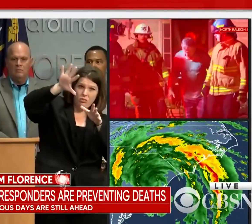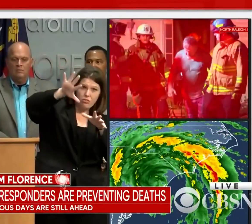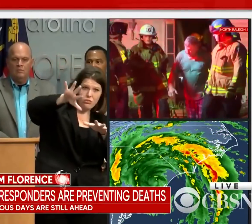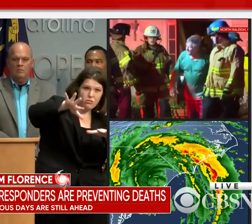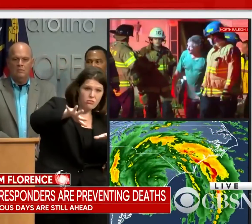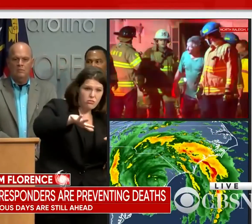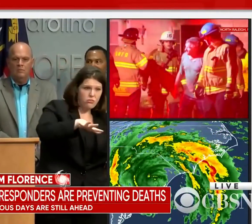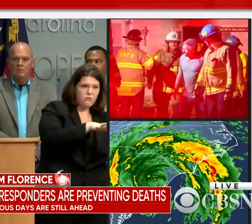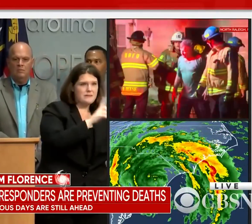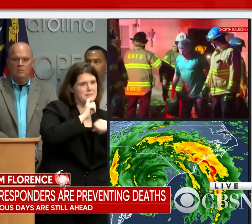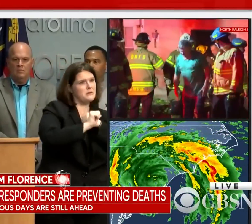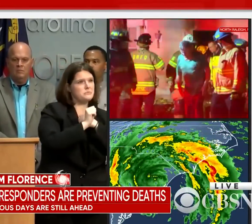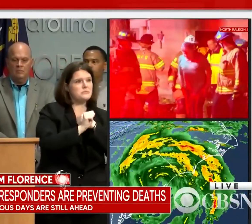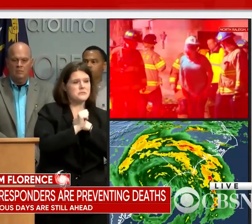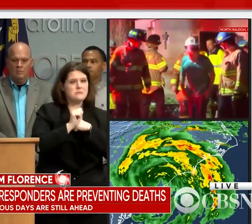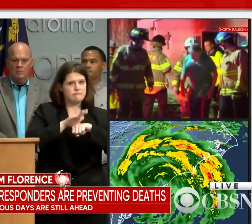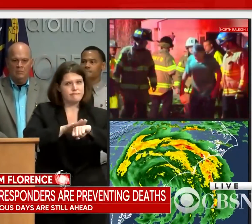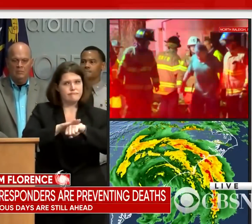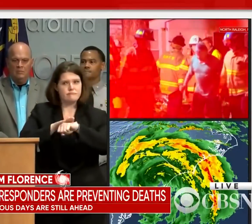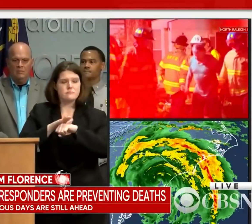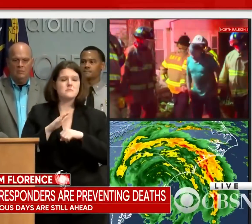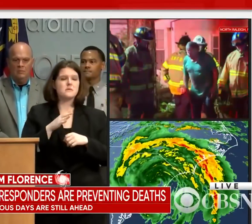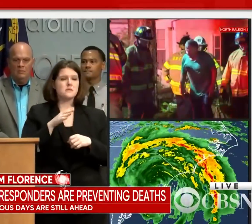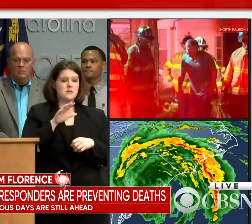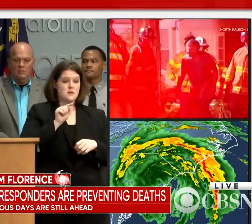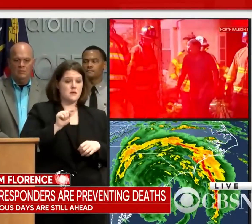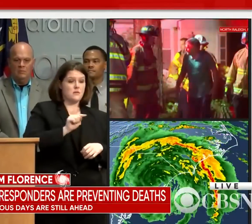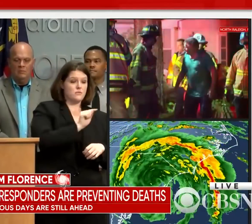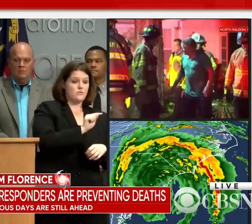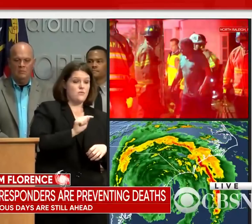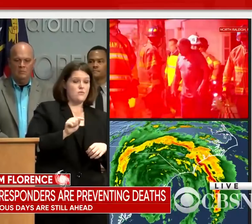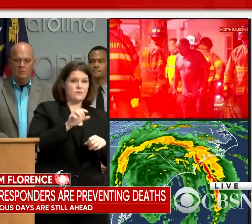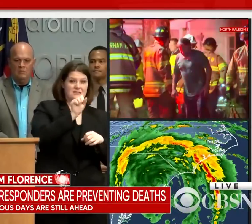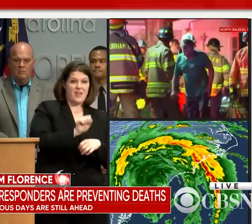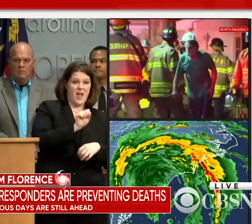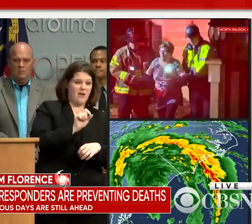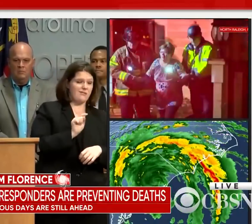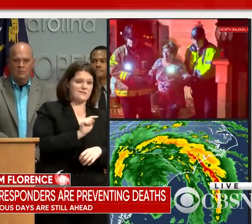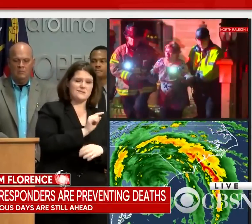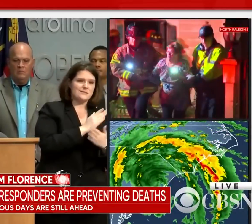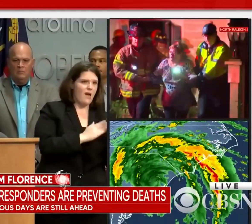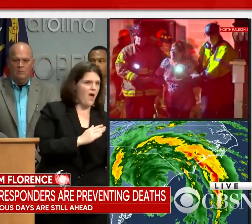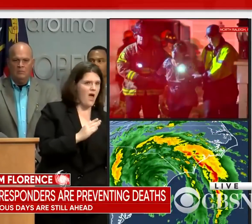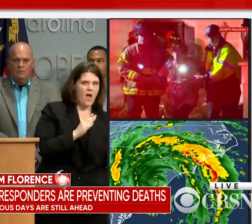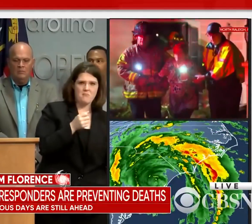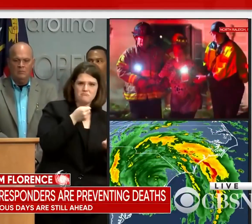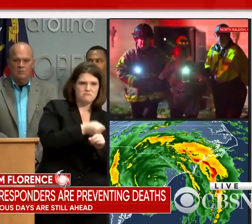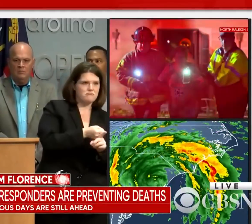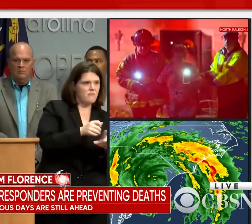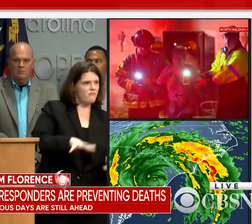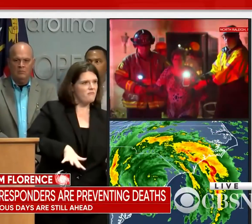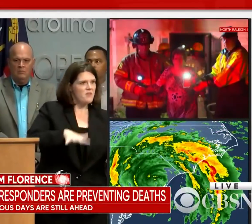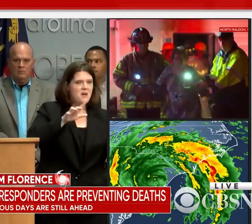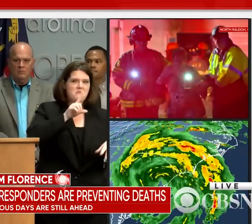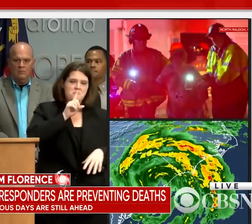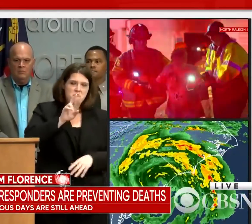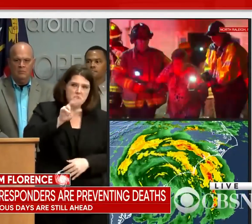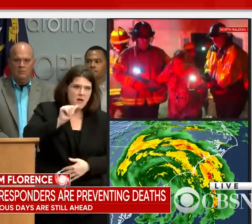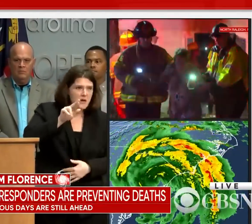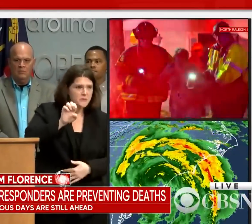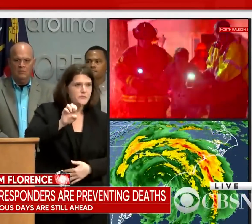of the areas will be impacted that have rarely experienced any flooding.